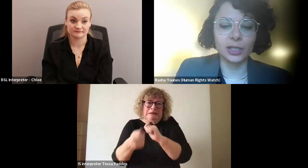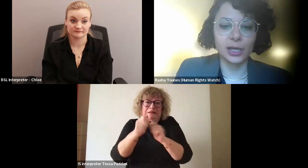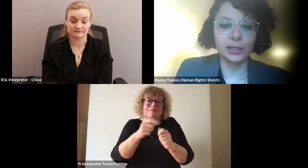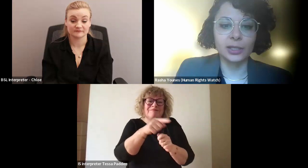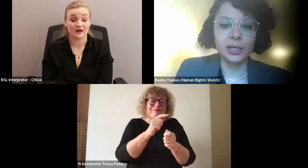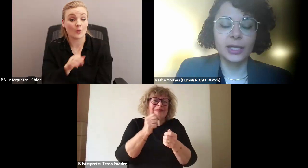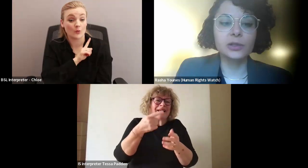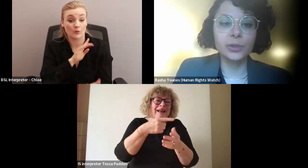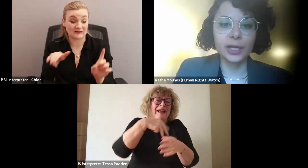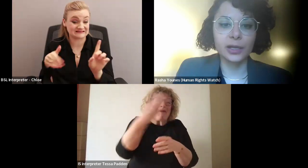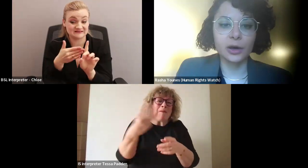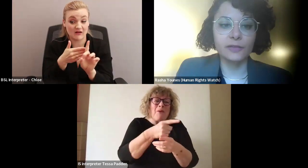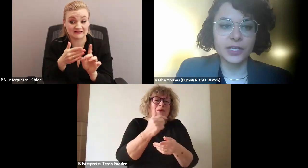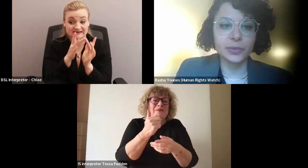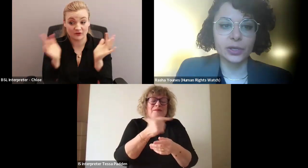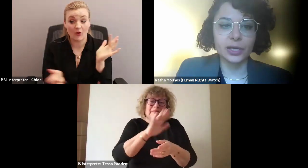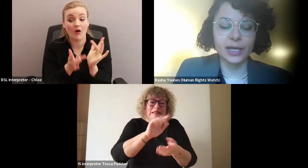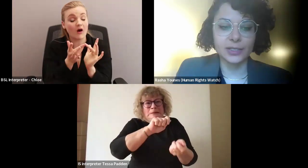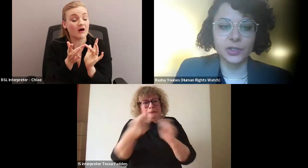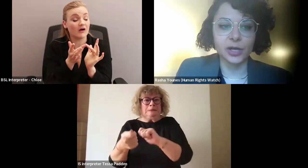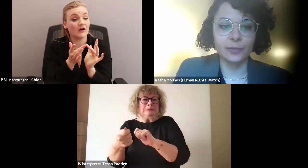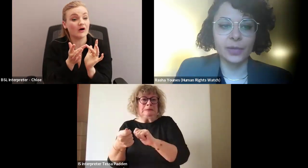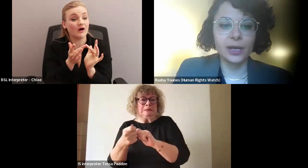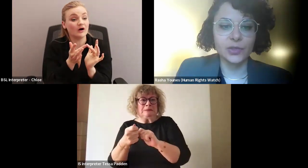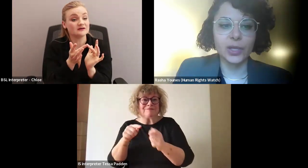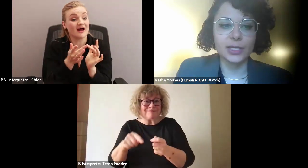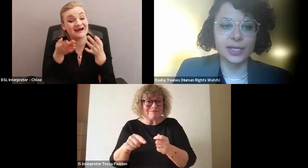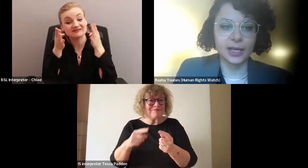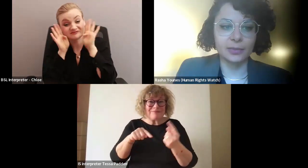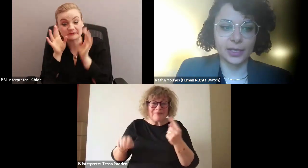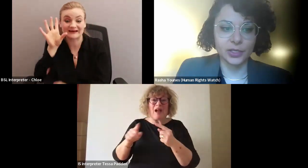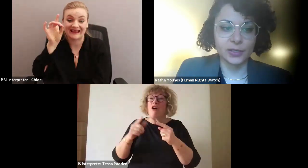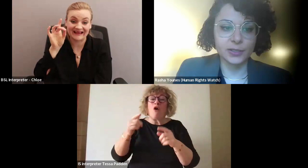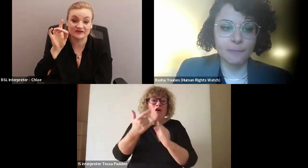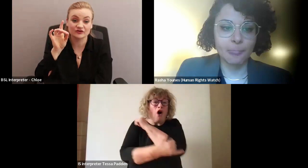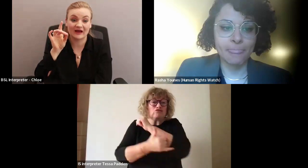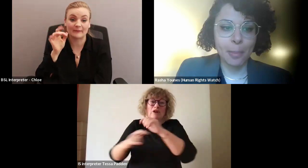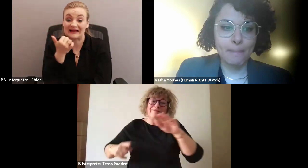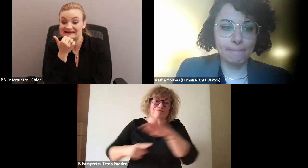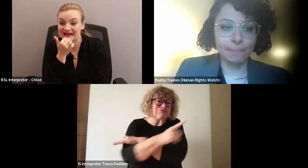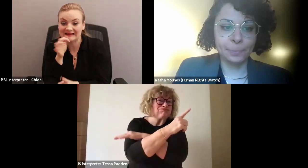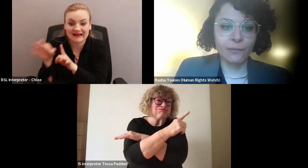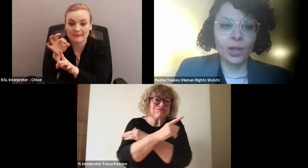targeted online, including on Facebook and Instagram, as well as dating applications.